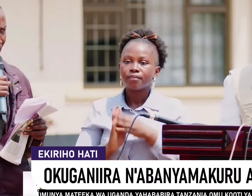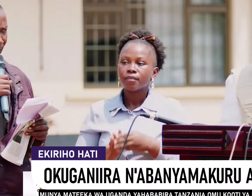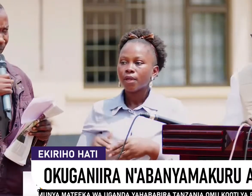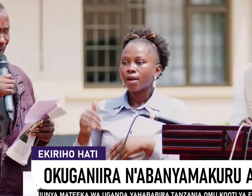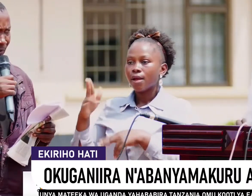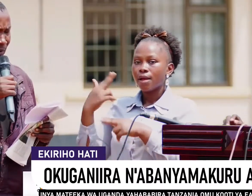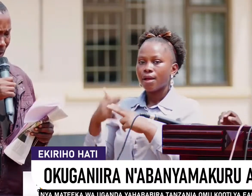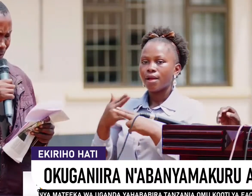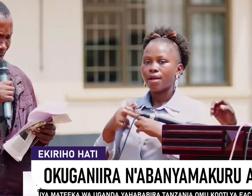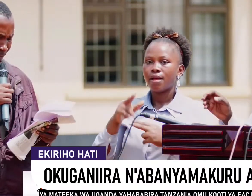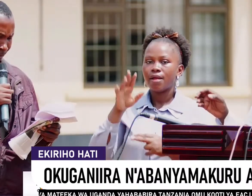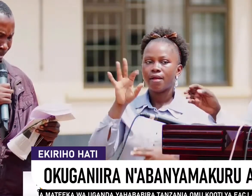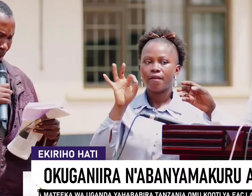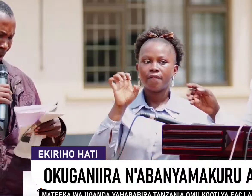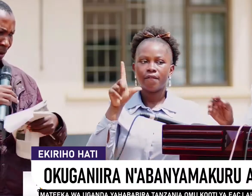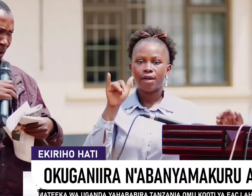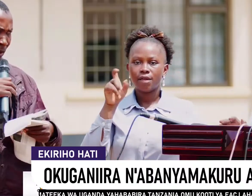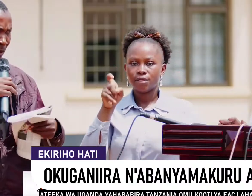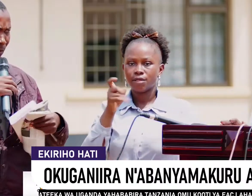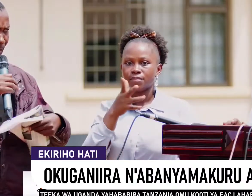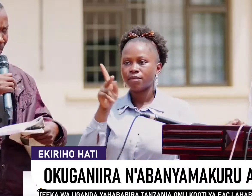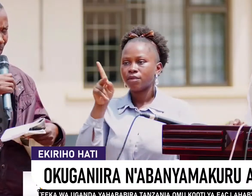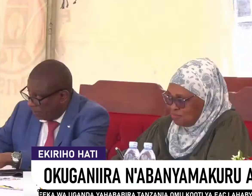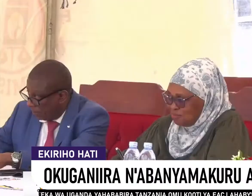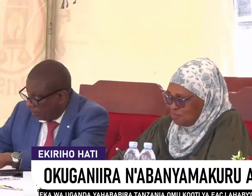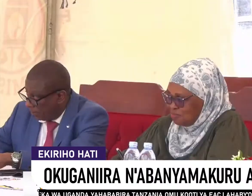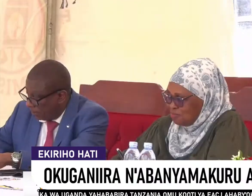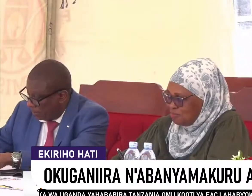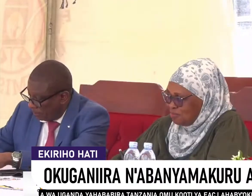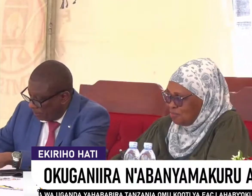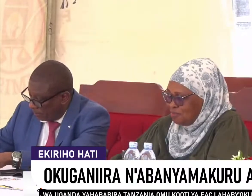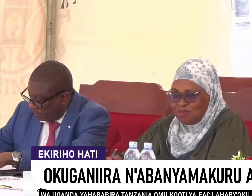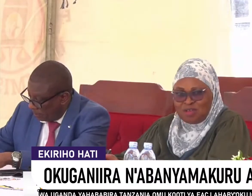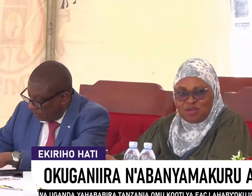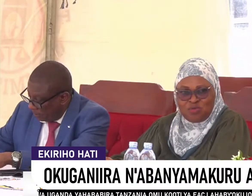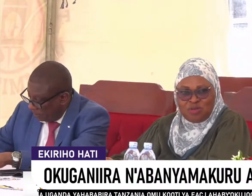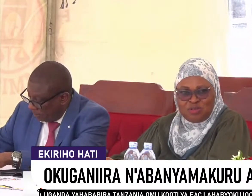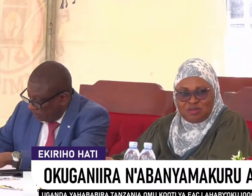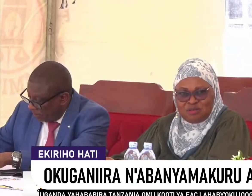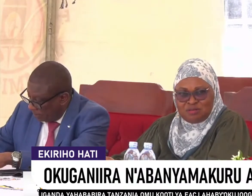My name is Felix Cheyune, working with the Sunrise newspaper.